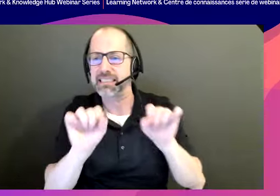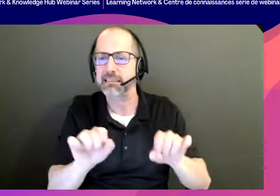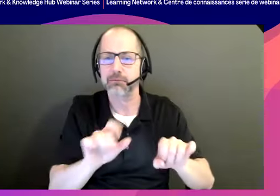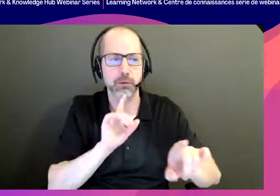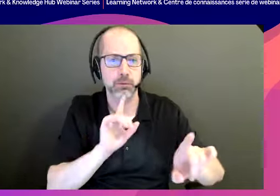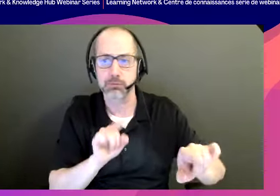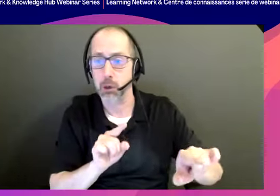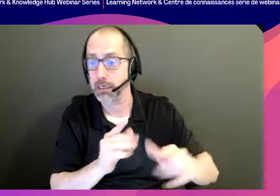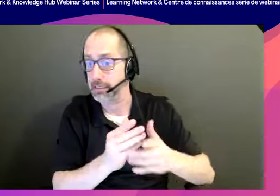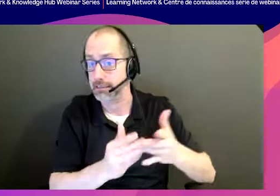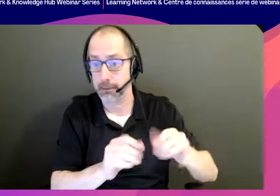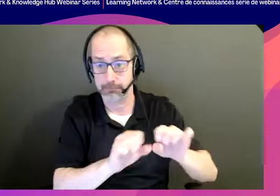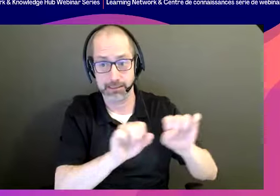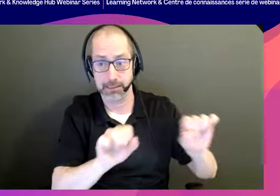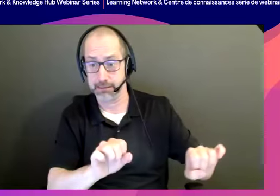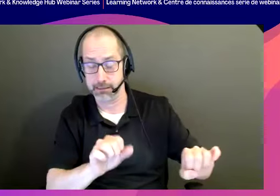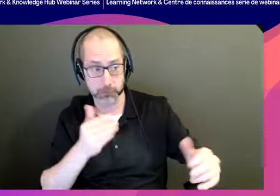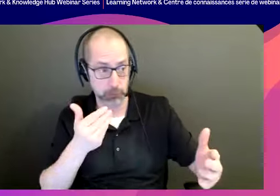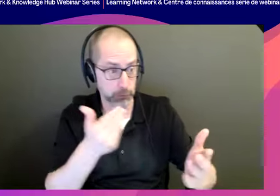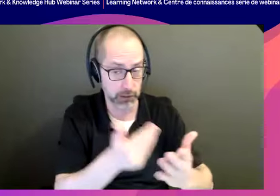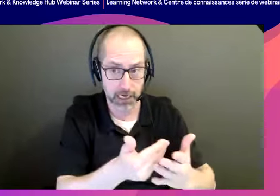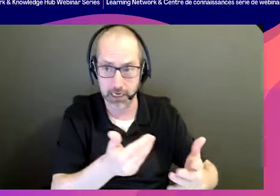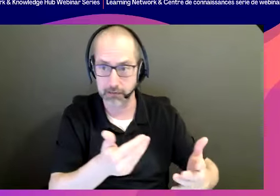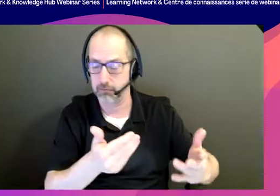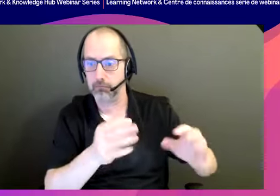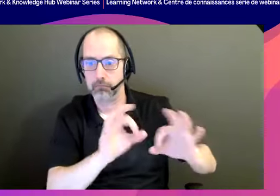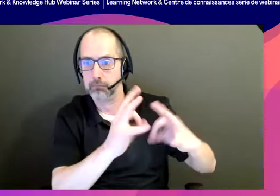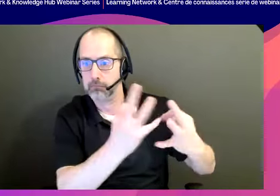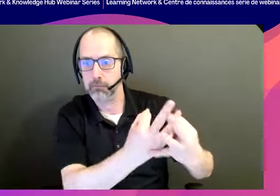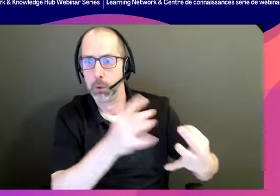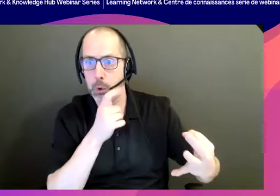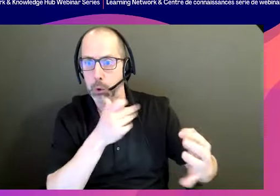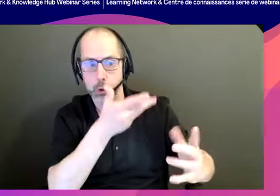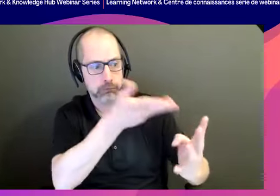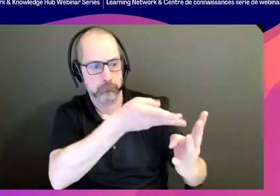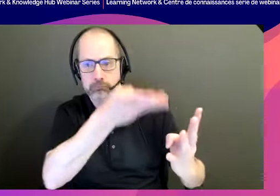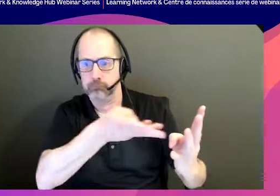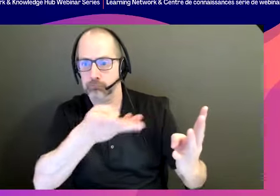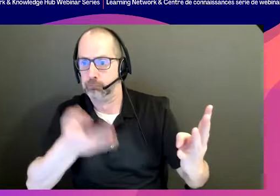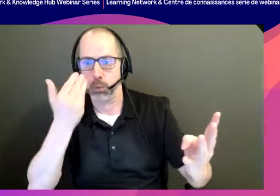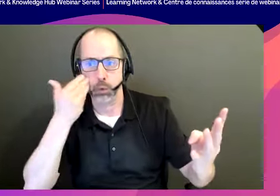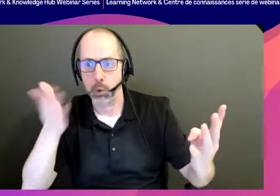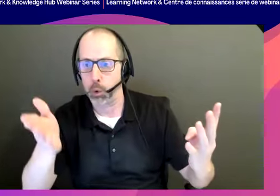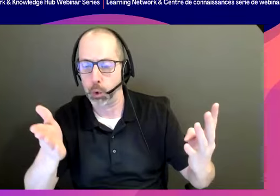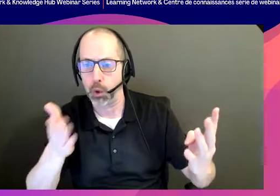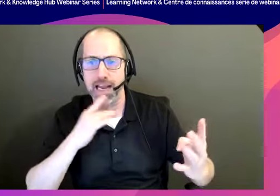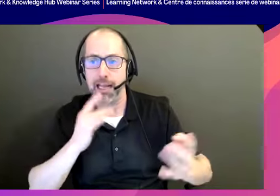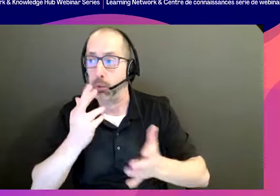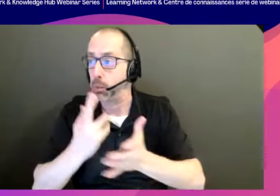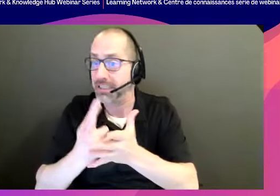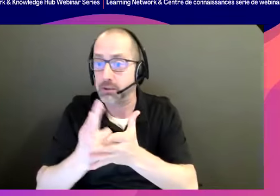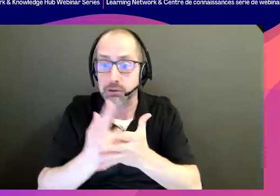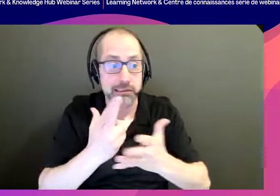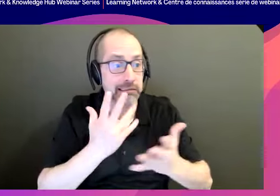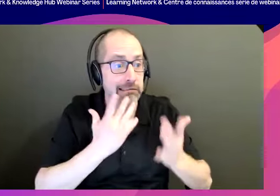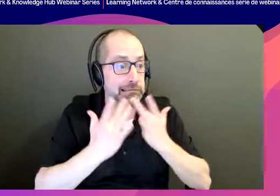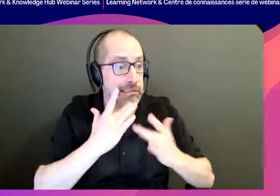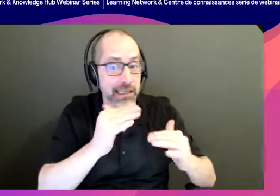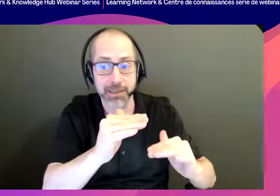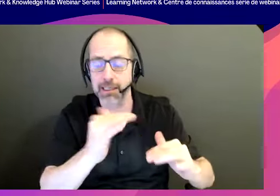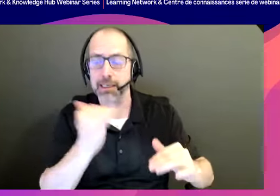know anything about the family, and there's limited resources. So if we can build a community within the